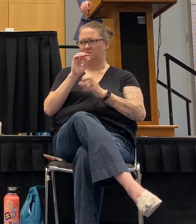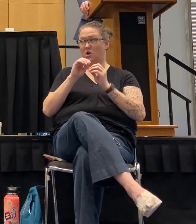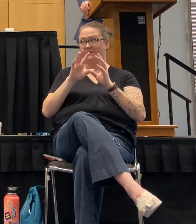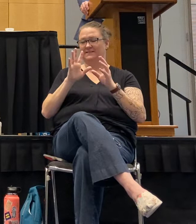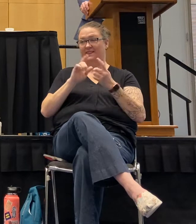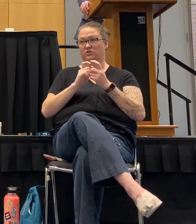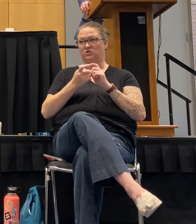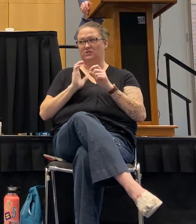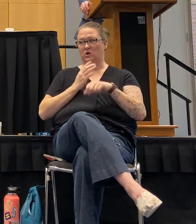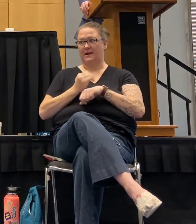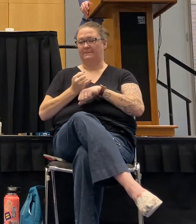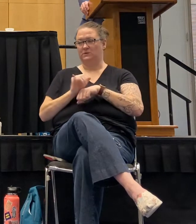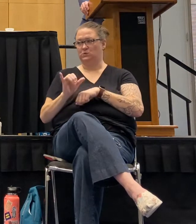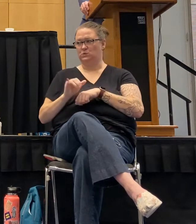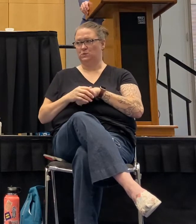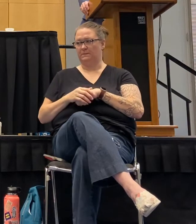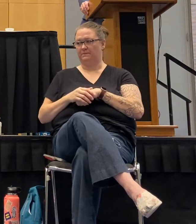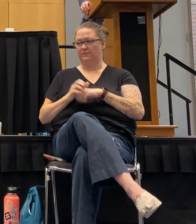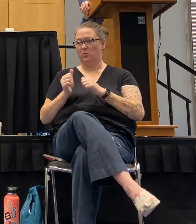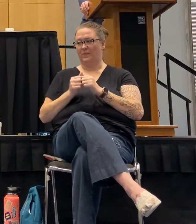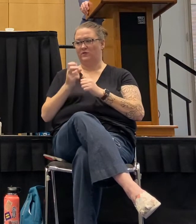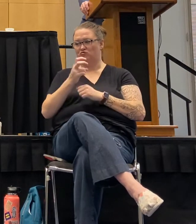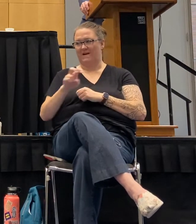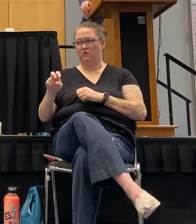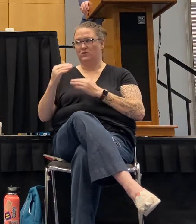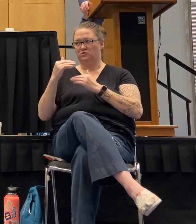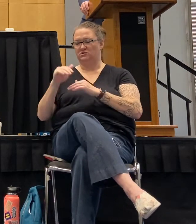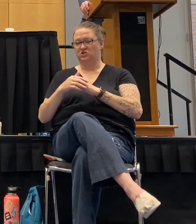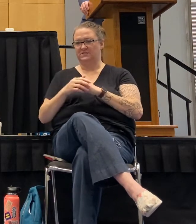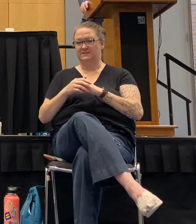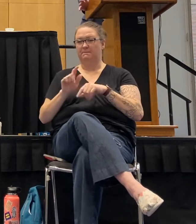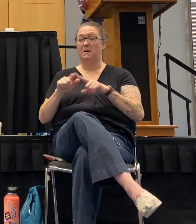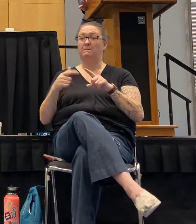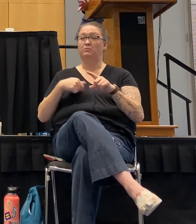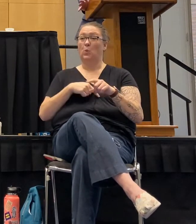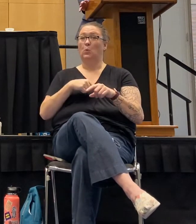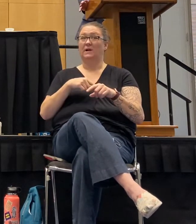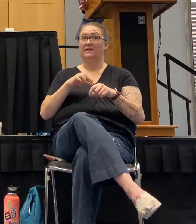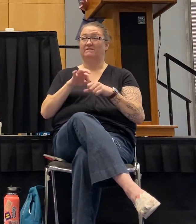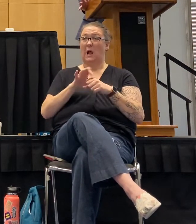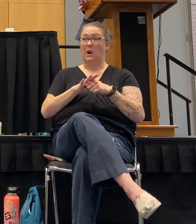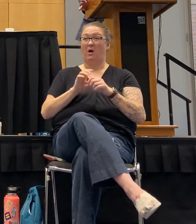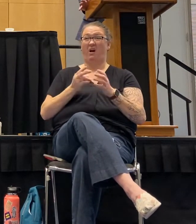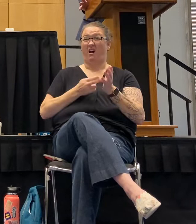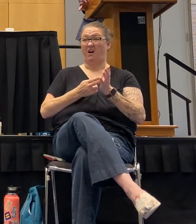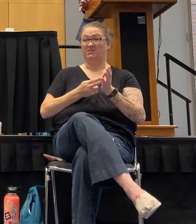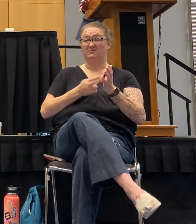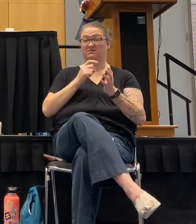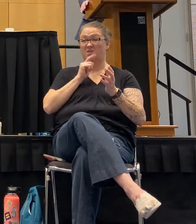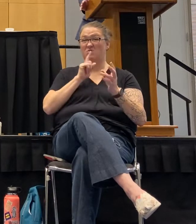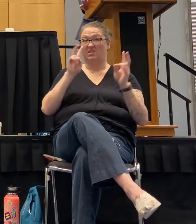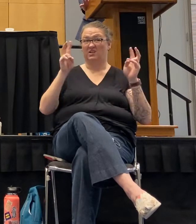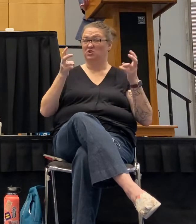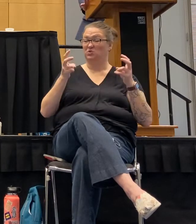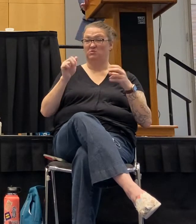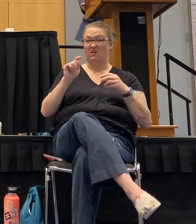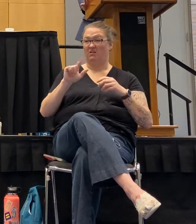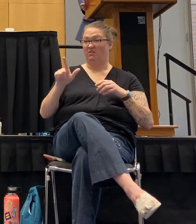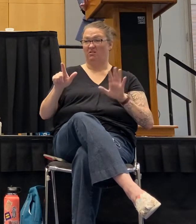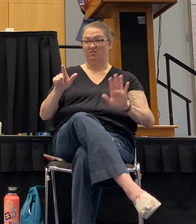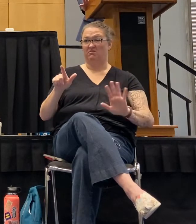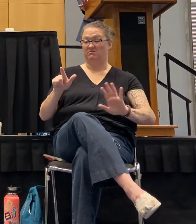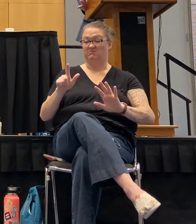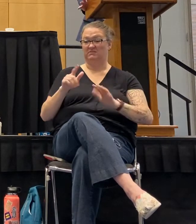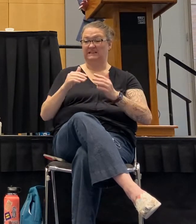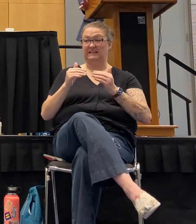some things for our campuses with the travel restrictions and all. But we found that honestly, that hasn't been an issue at all. There was,